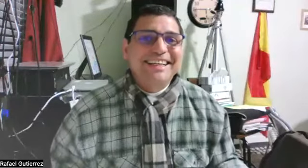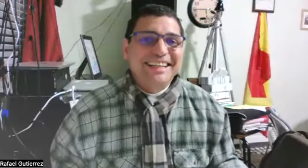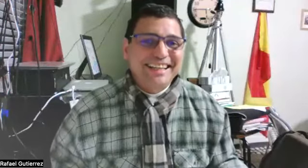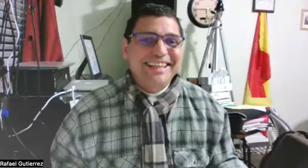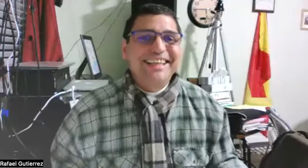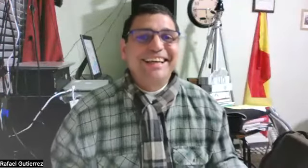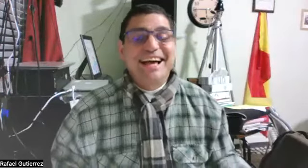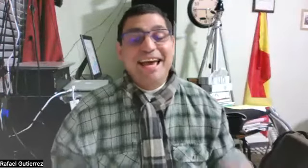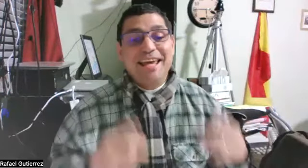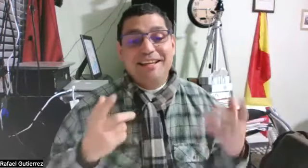music. Yeah,